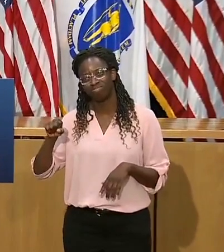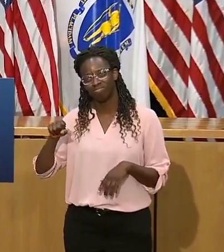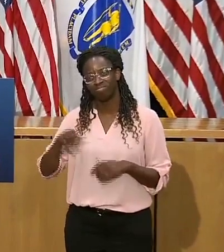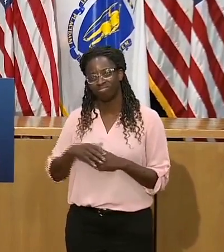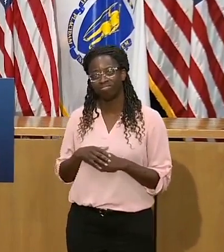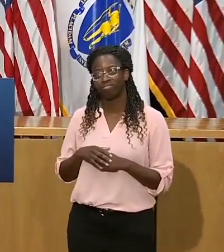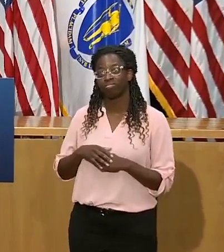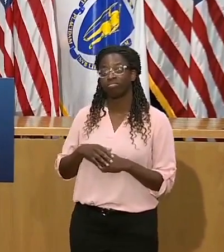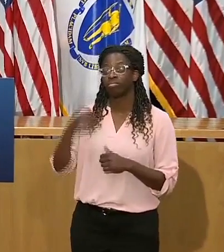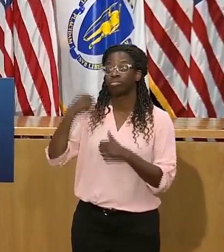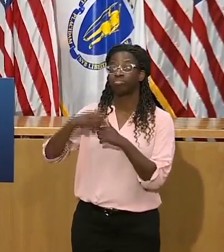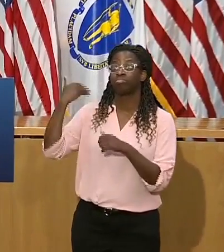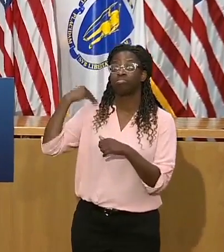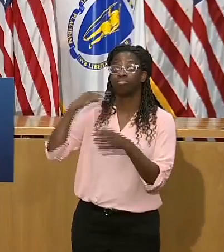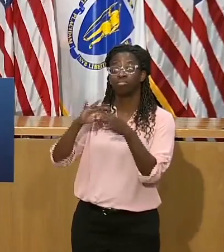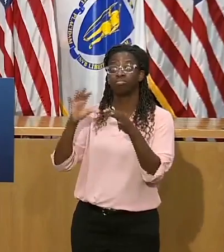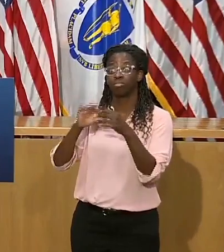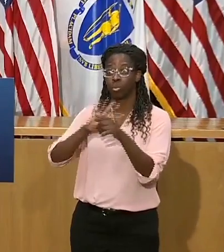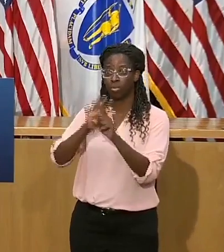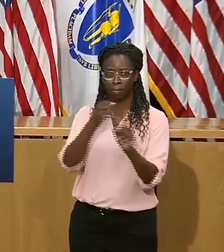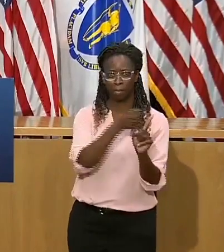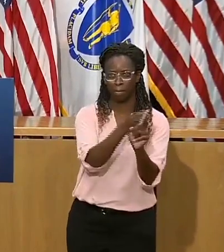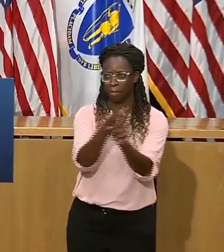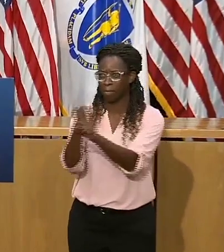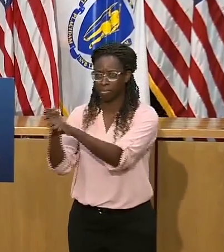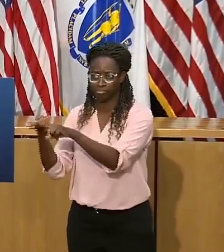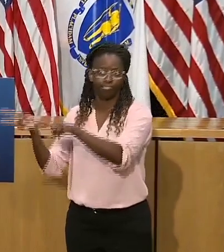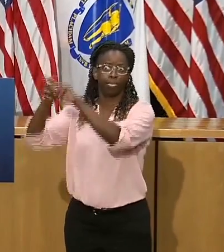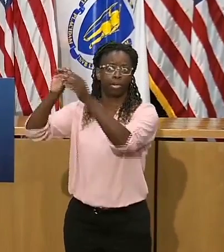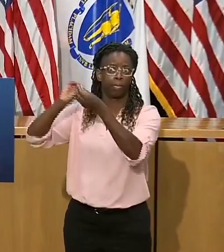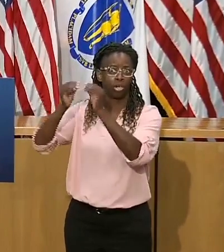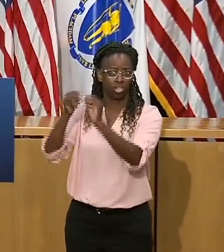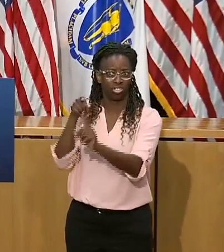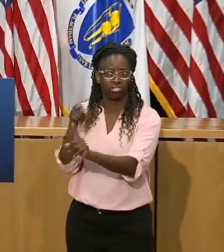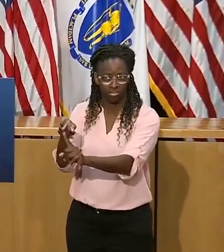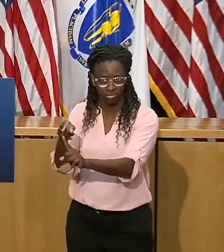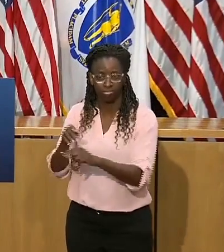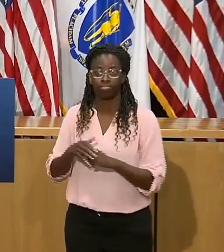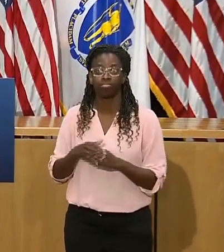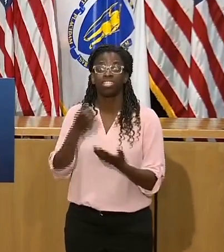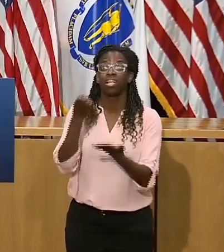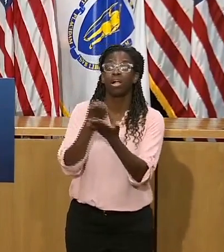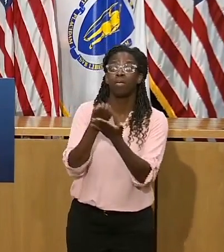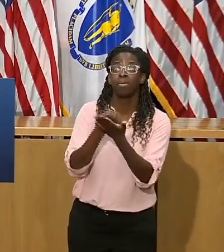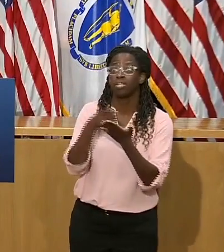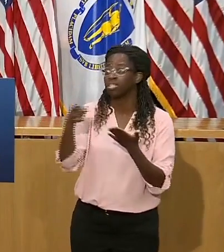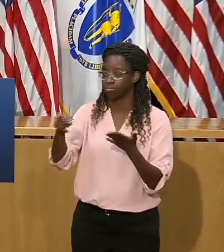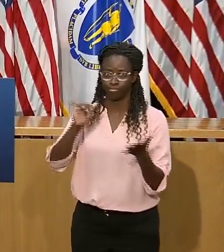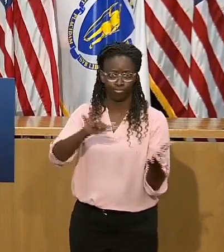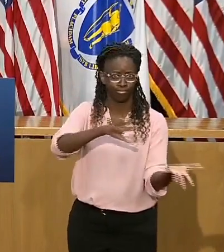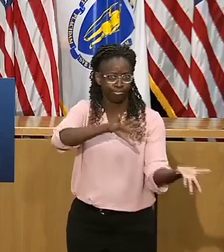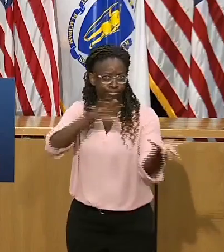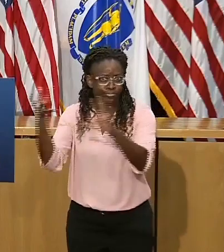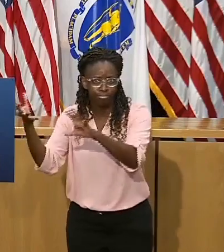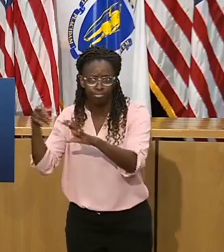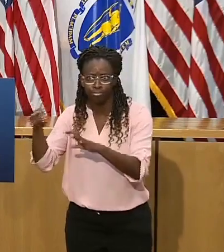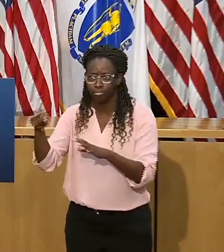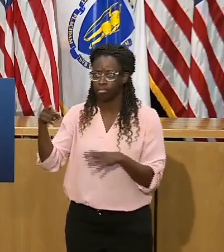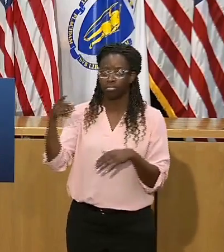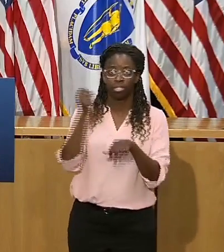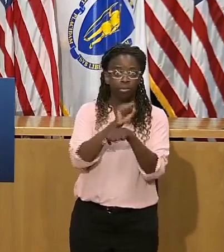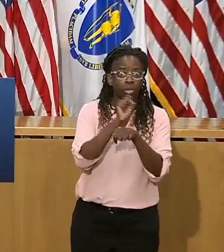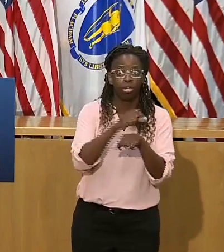the pandemic, and as a result, the Massachusetts economy was turned upside down, and workers everywhere had to